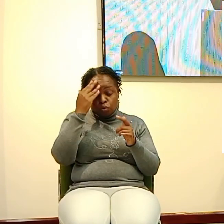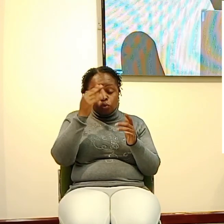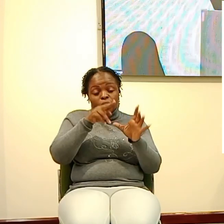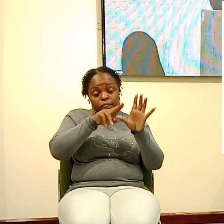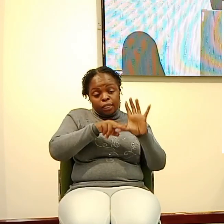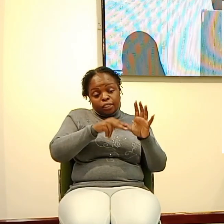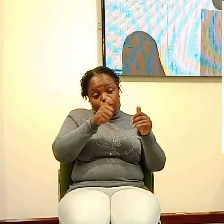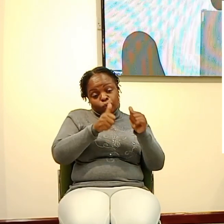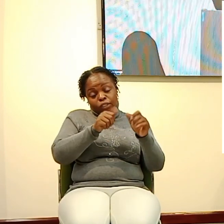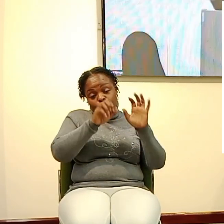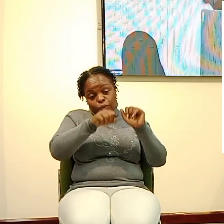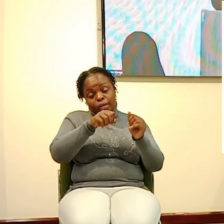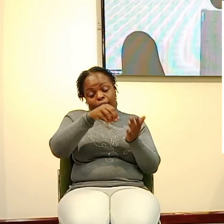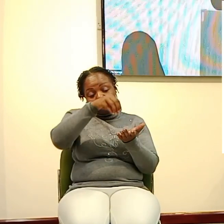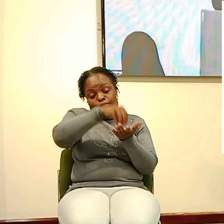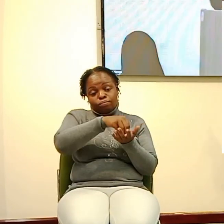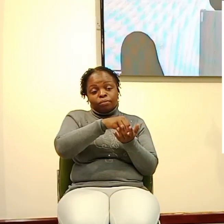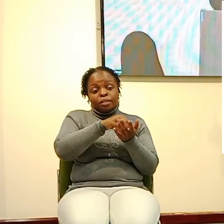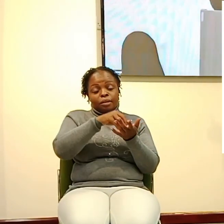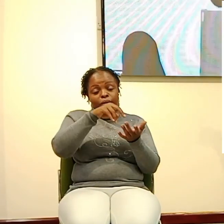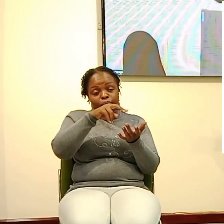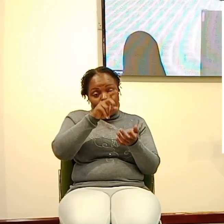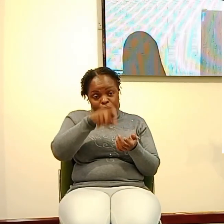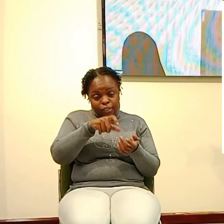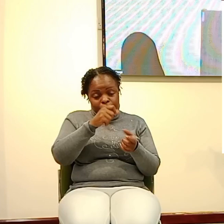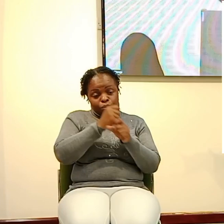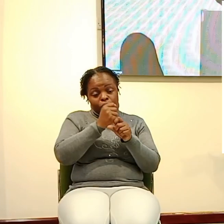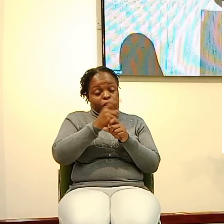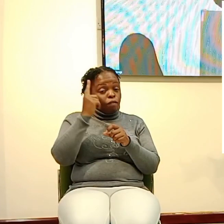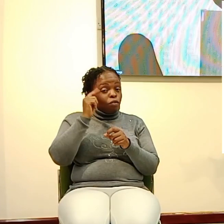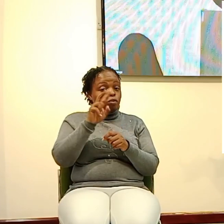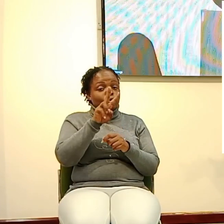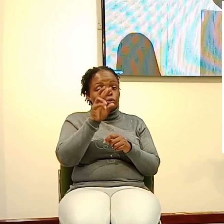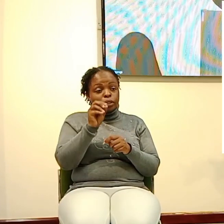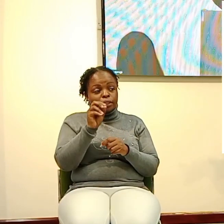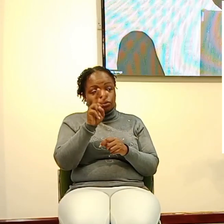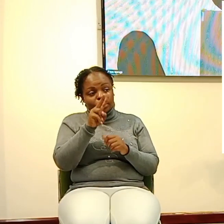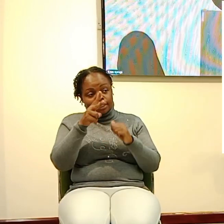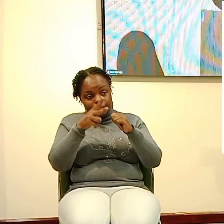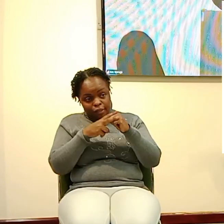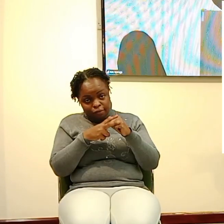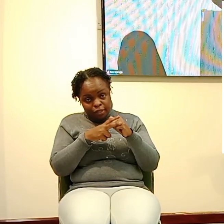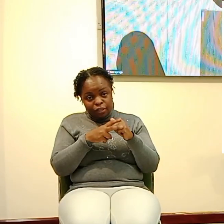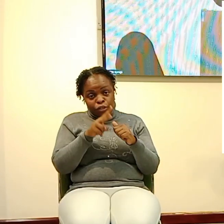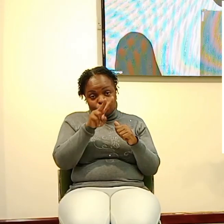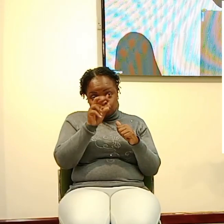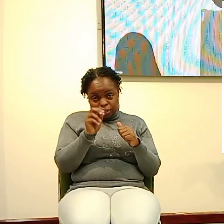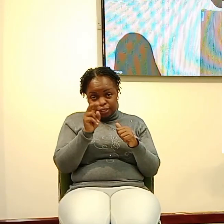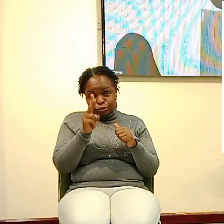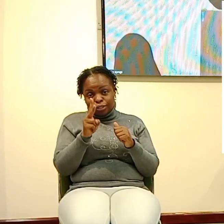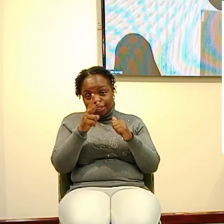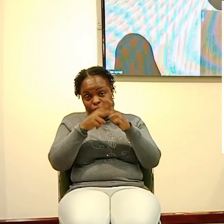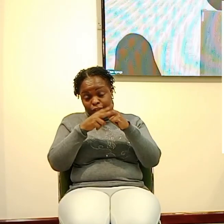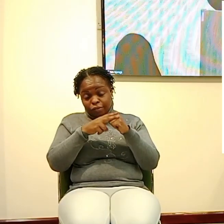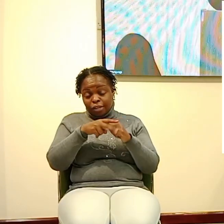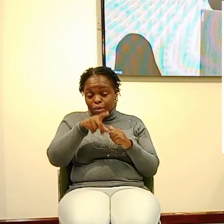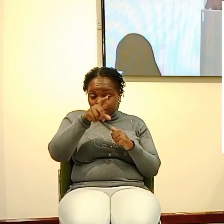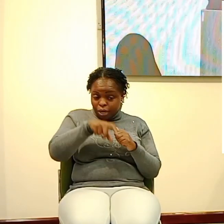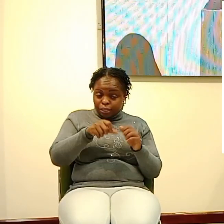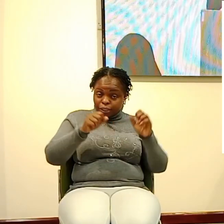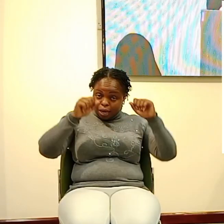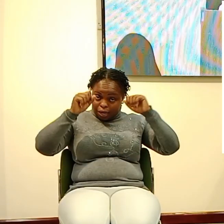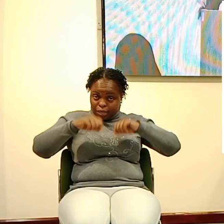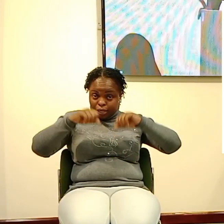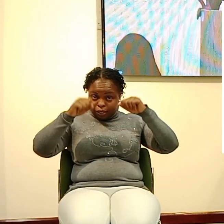flip. So for now, we must work for 2027, okay? 2027, we need to